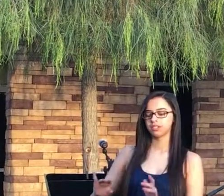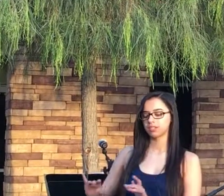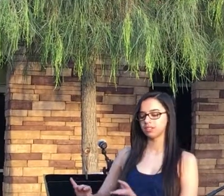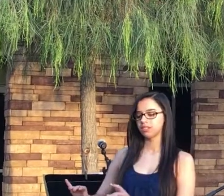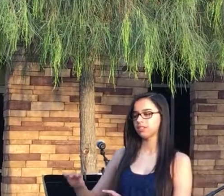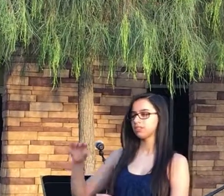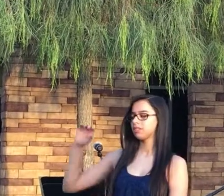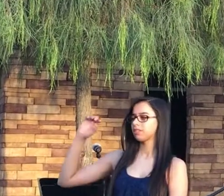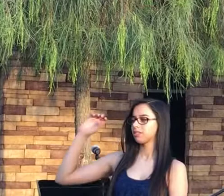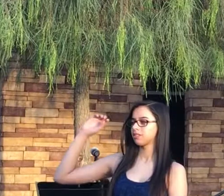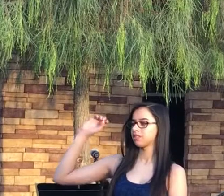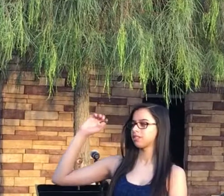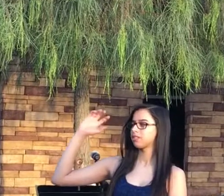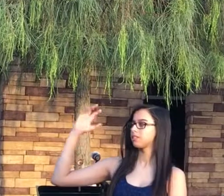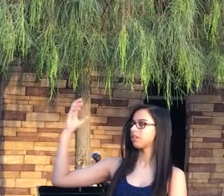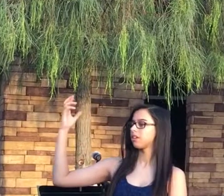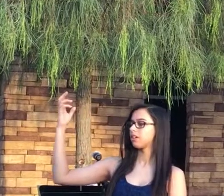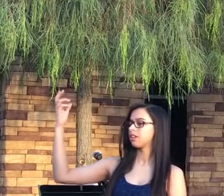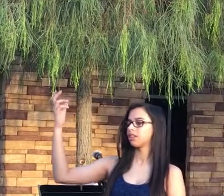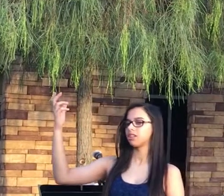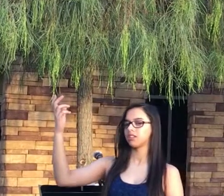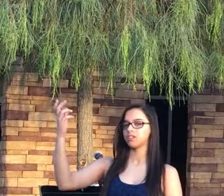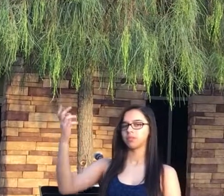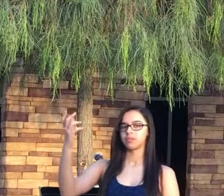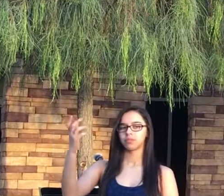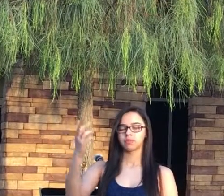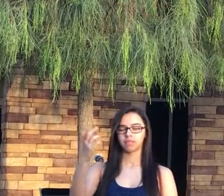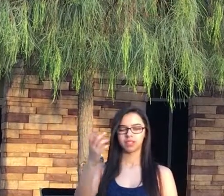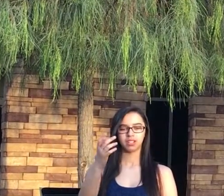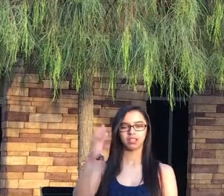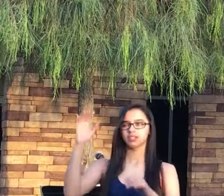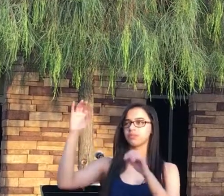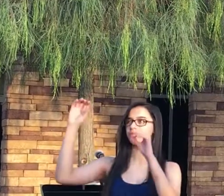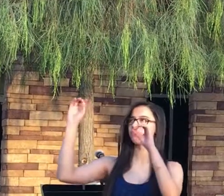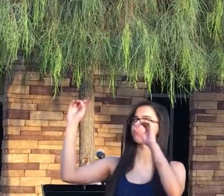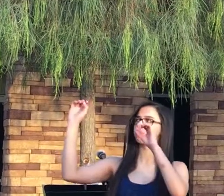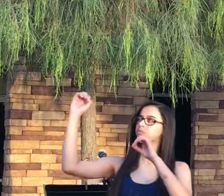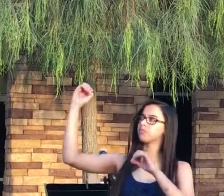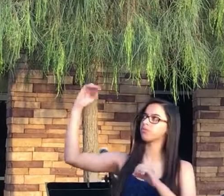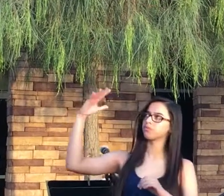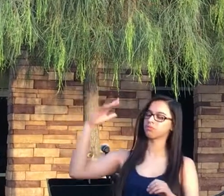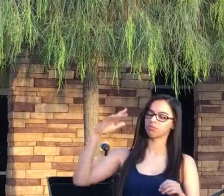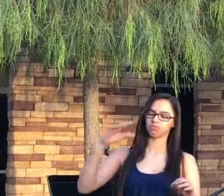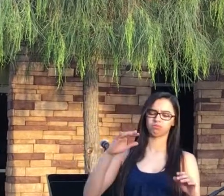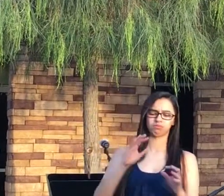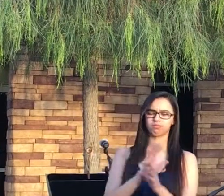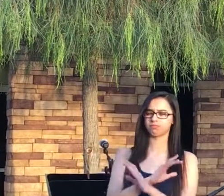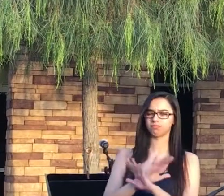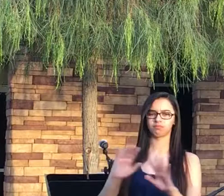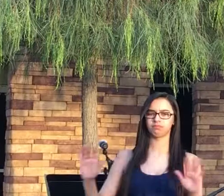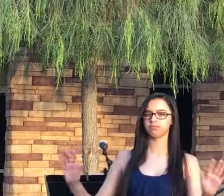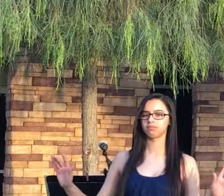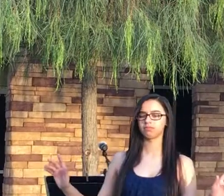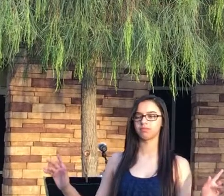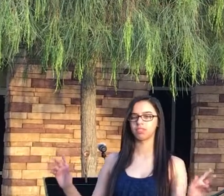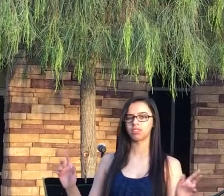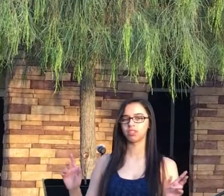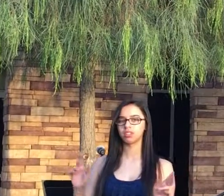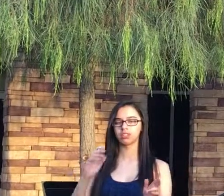The sun forbear to shine.